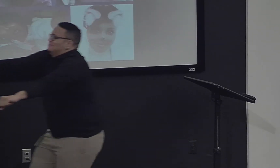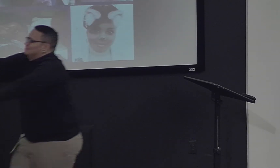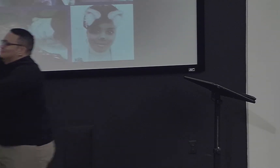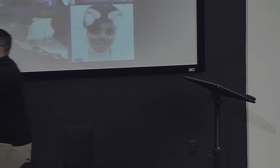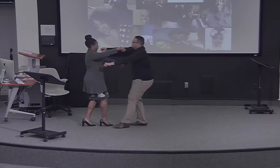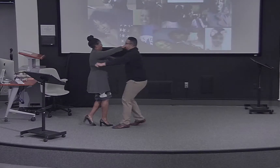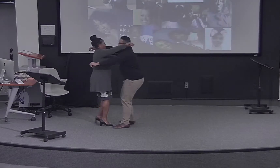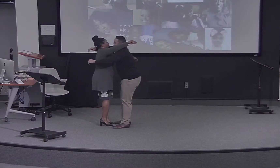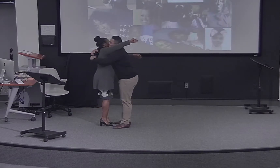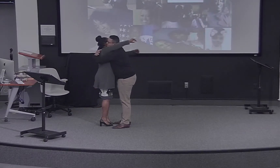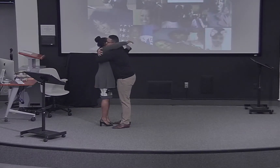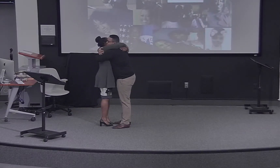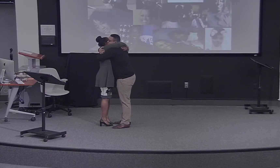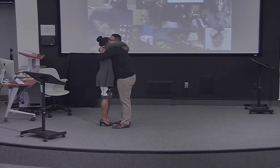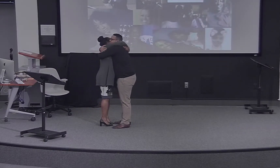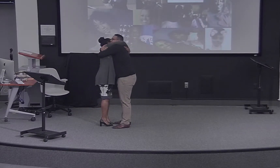This is great. Can I hug you?